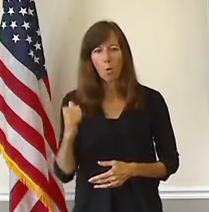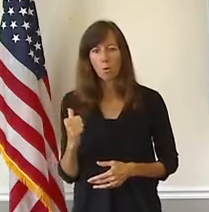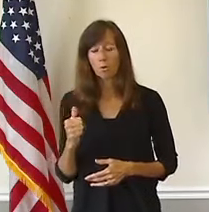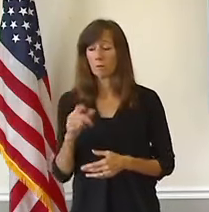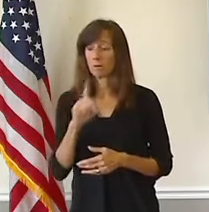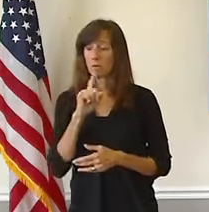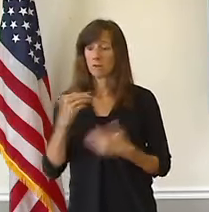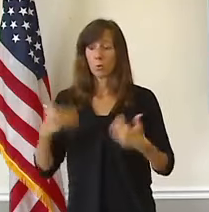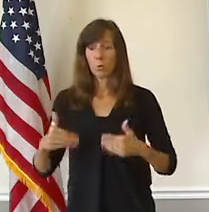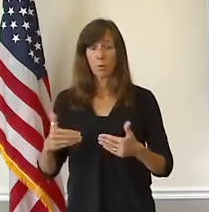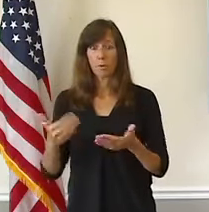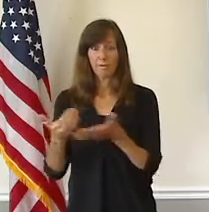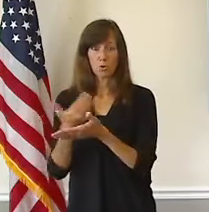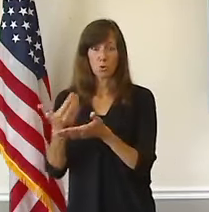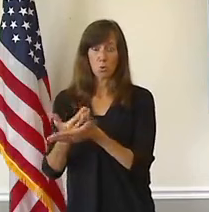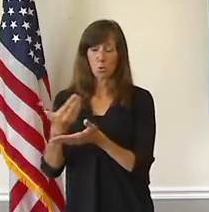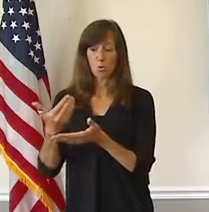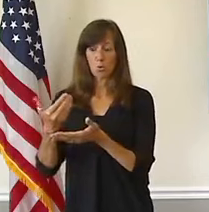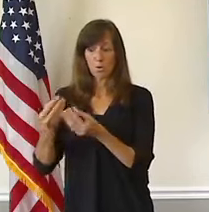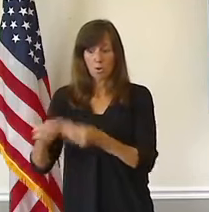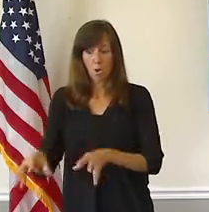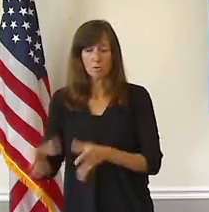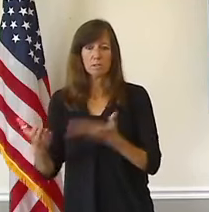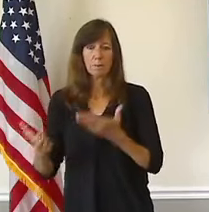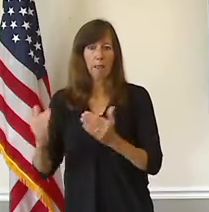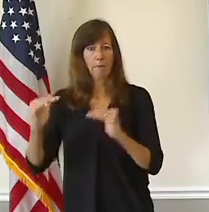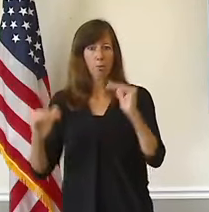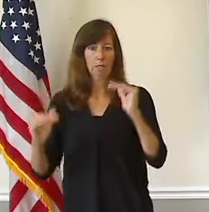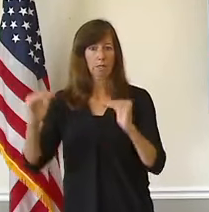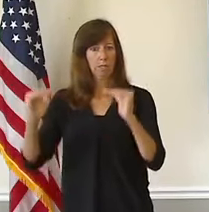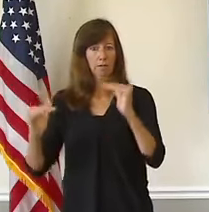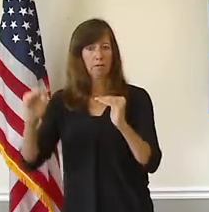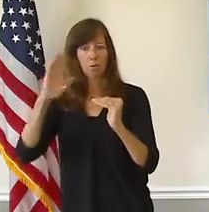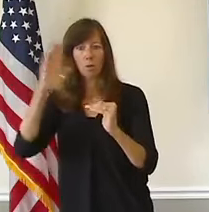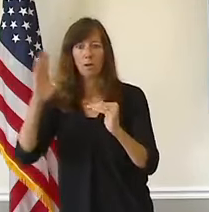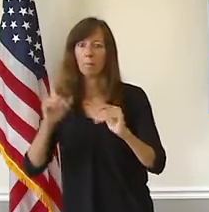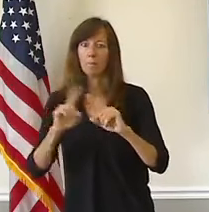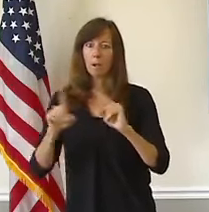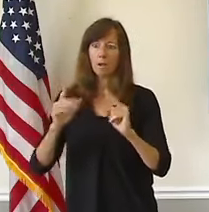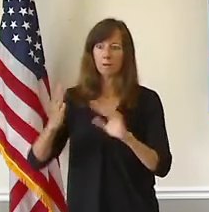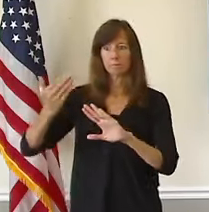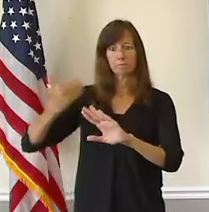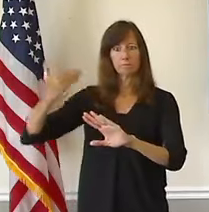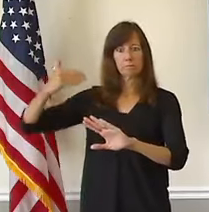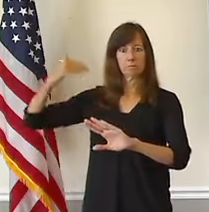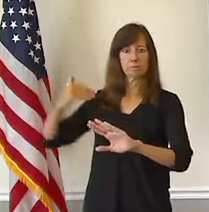already are significantly behind. And we're staring at as much as a